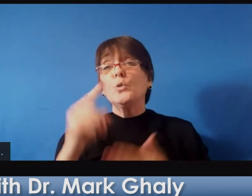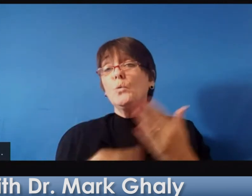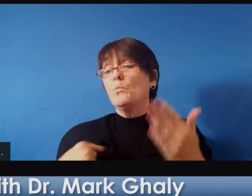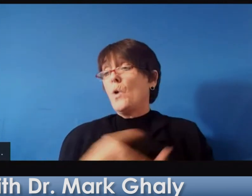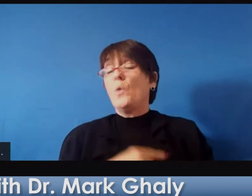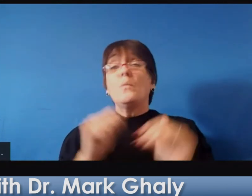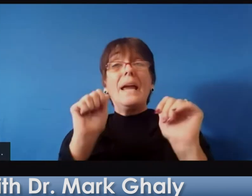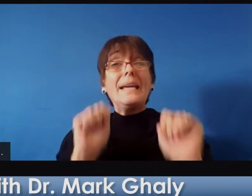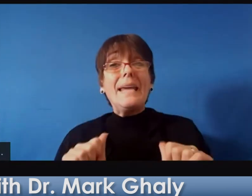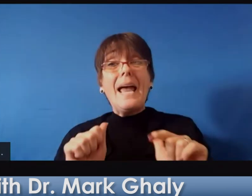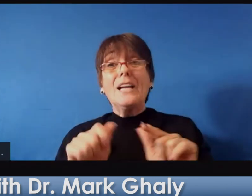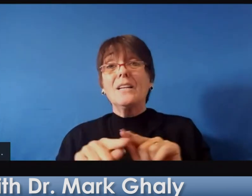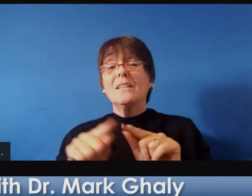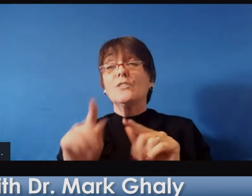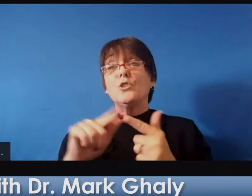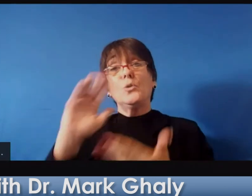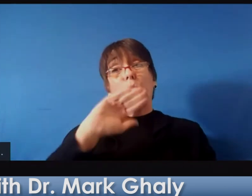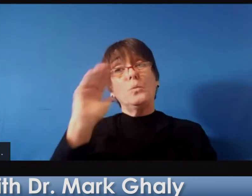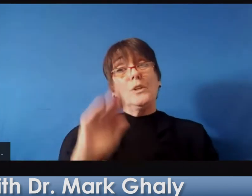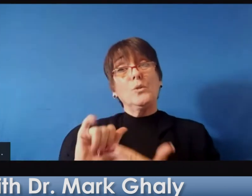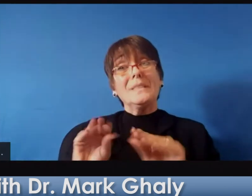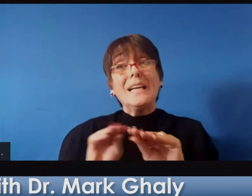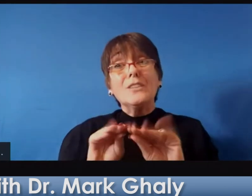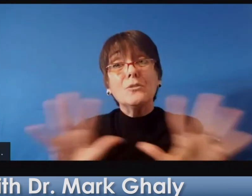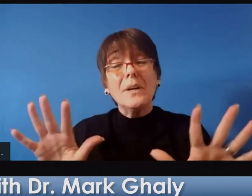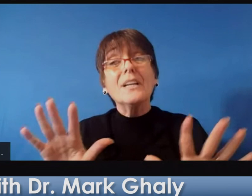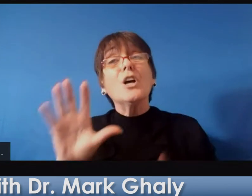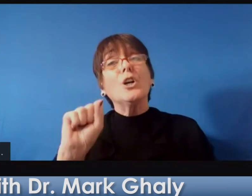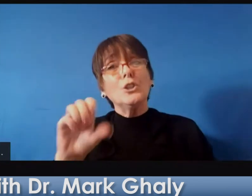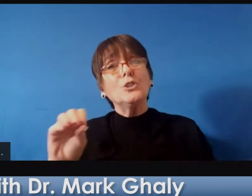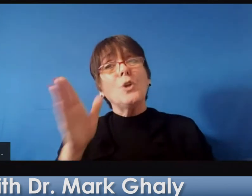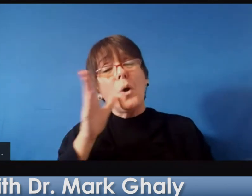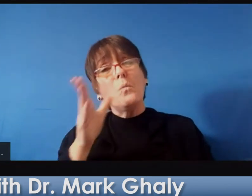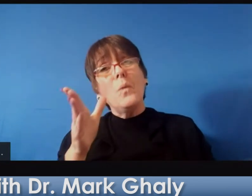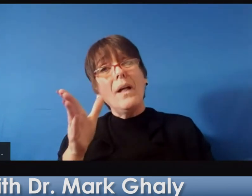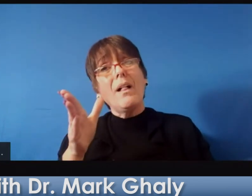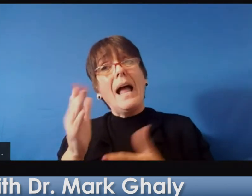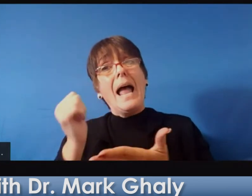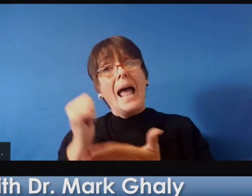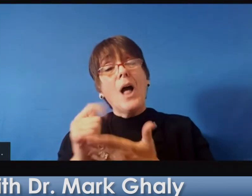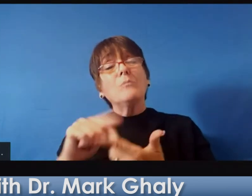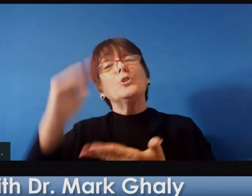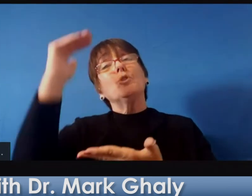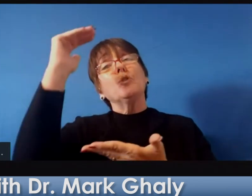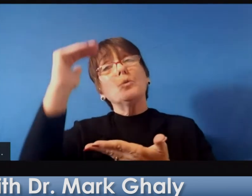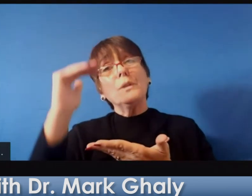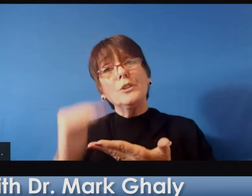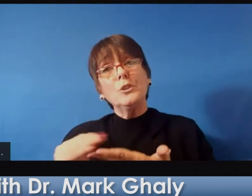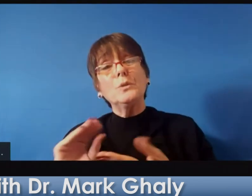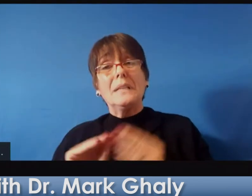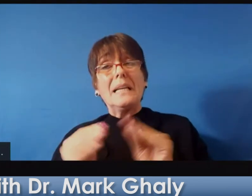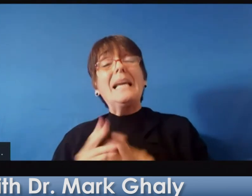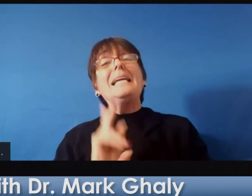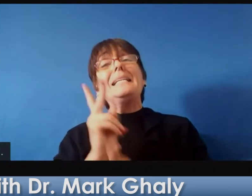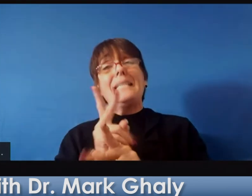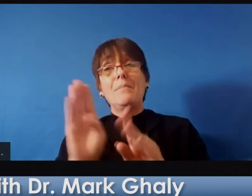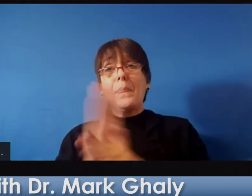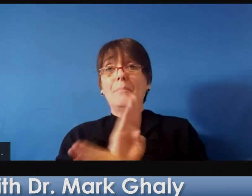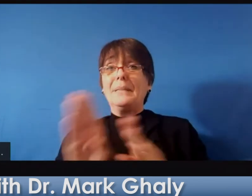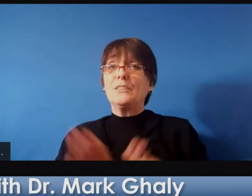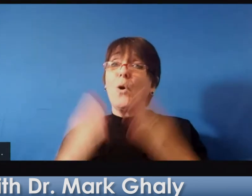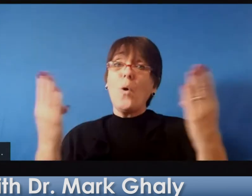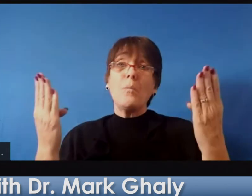reduce transmission, so that those efforts can manifest in lower data and actually keep our businesses open. So I implore